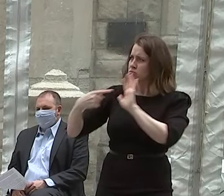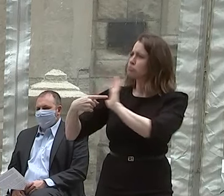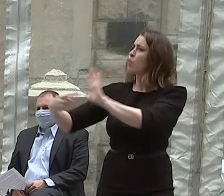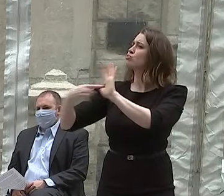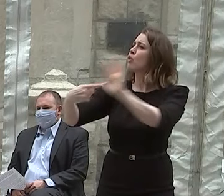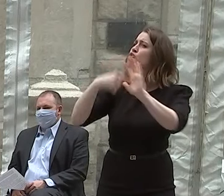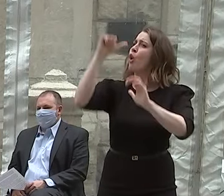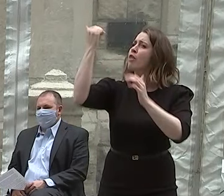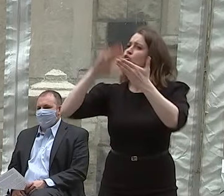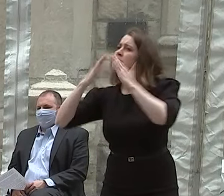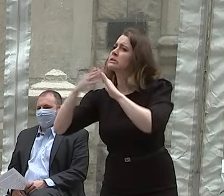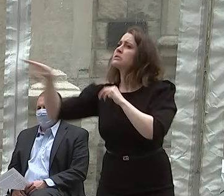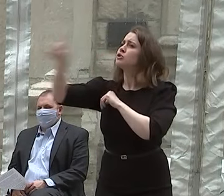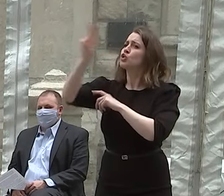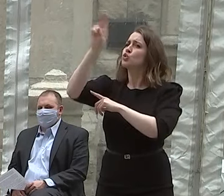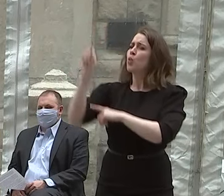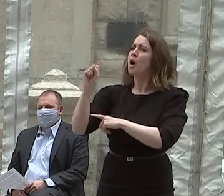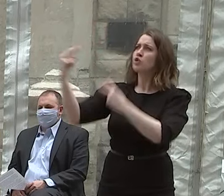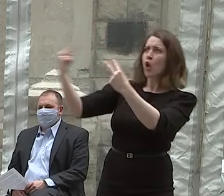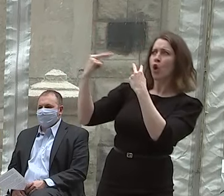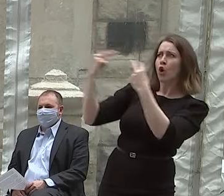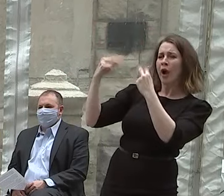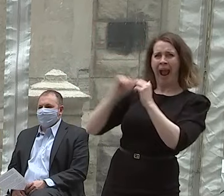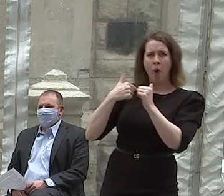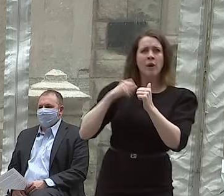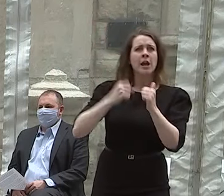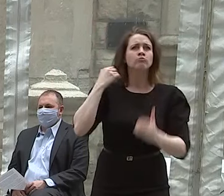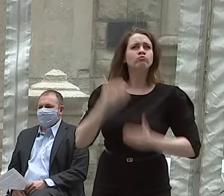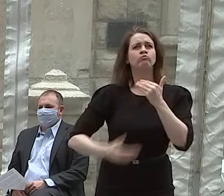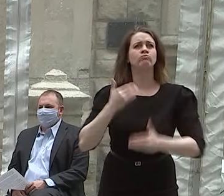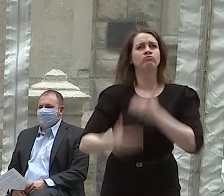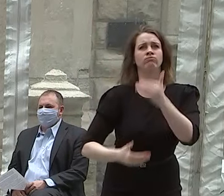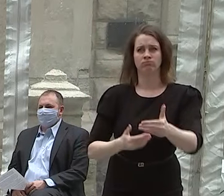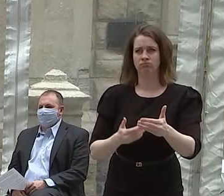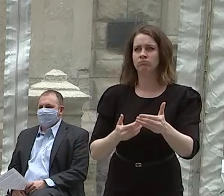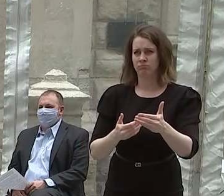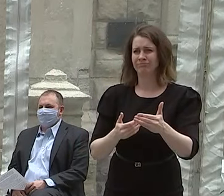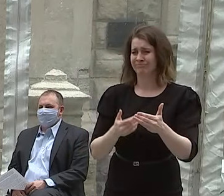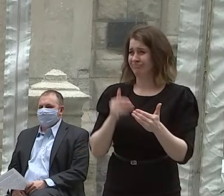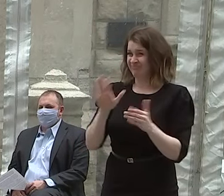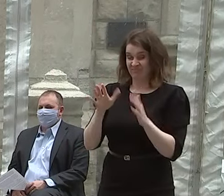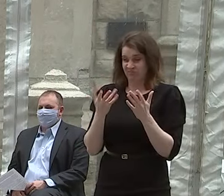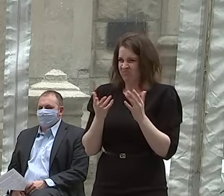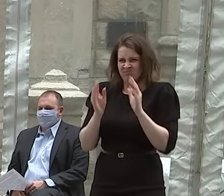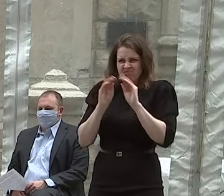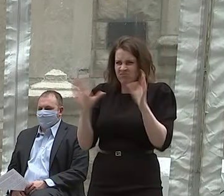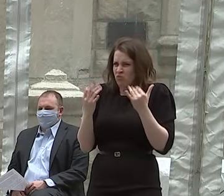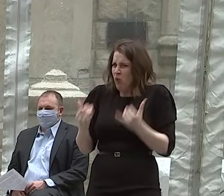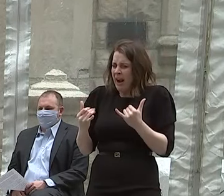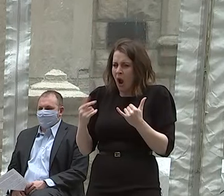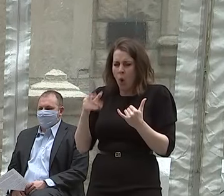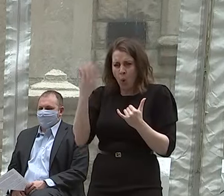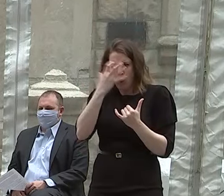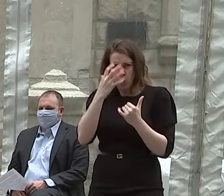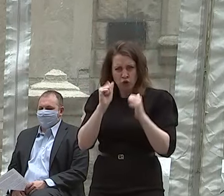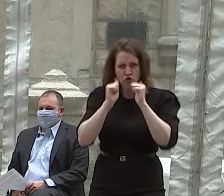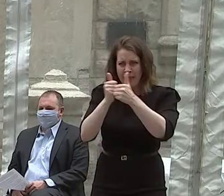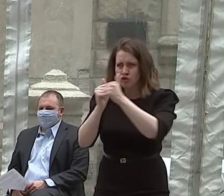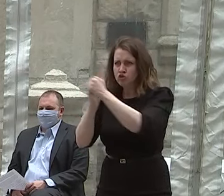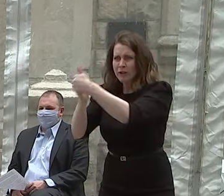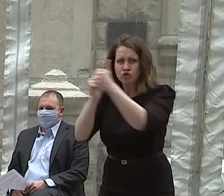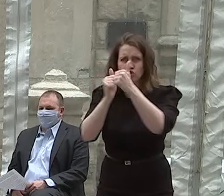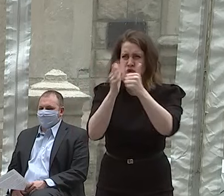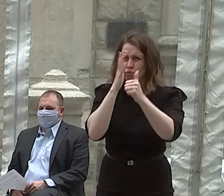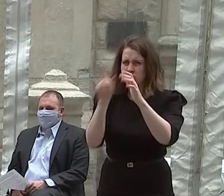nation on how to move forward, and we will be. There's no denying we are facing significant challenges when it comes to